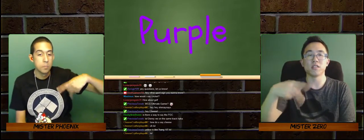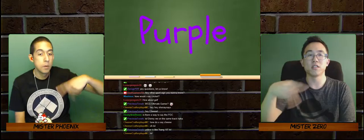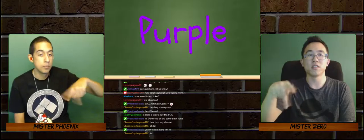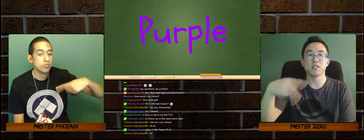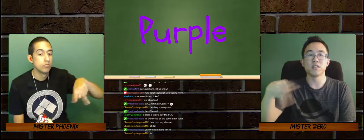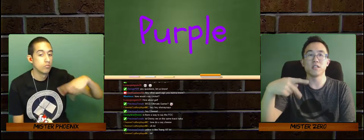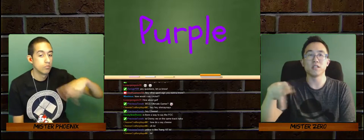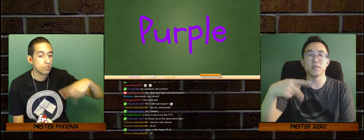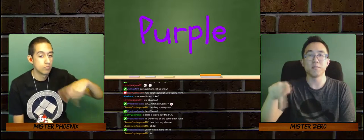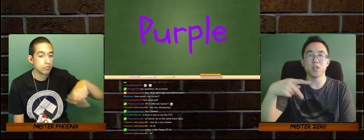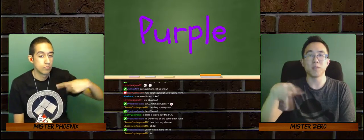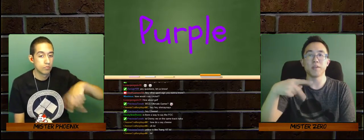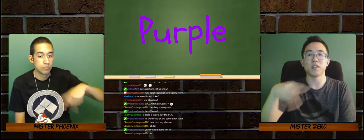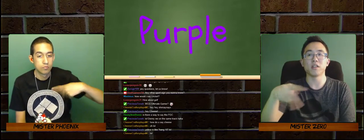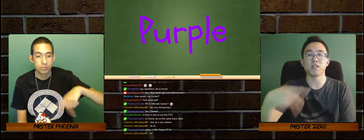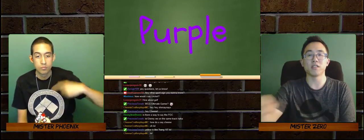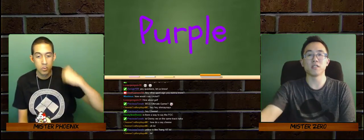Purple.